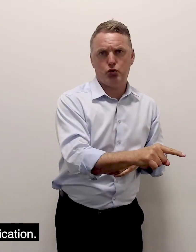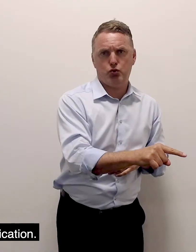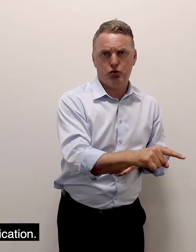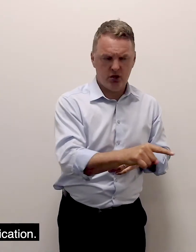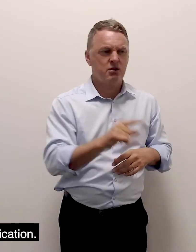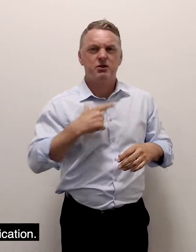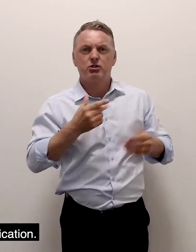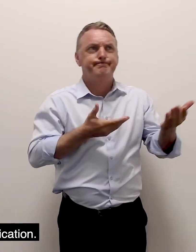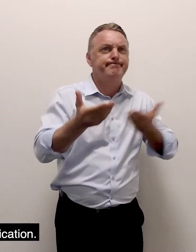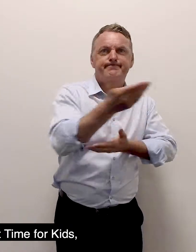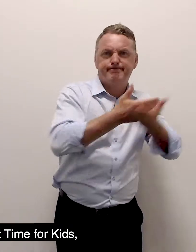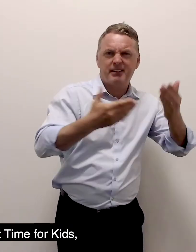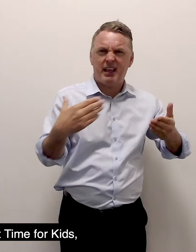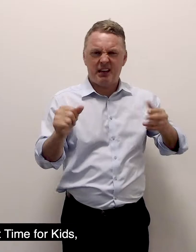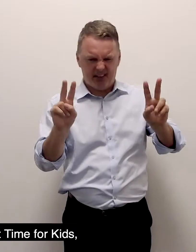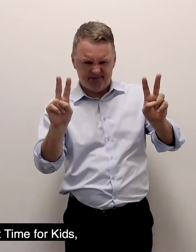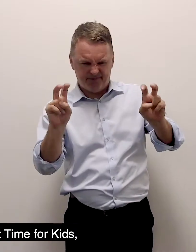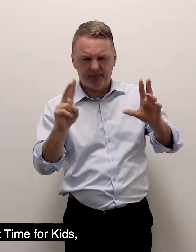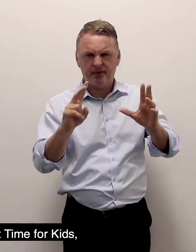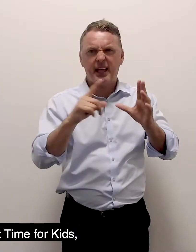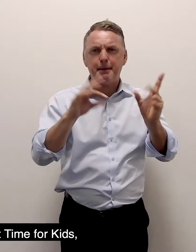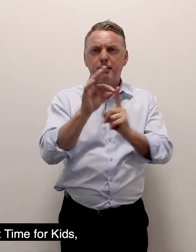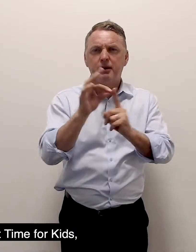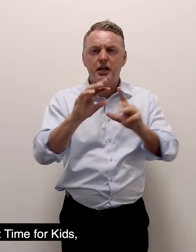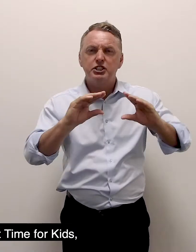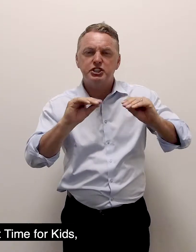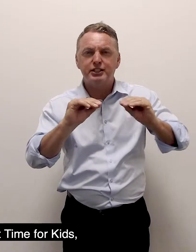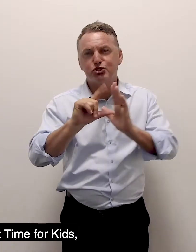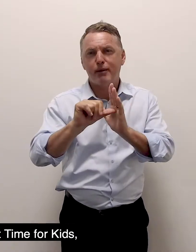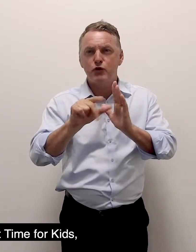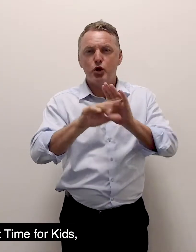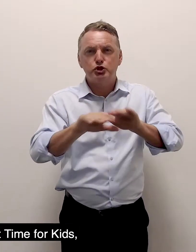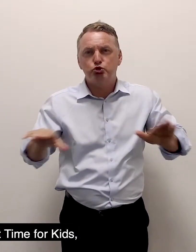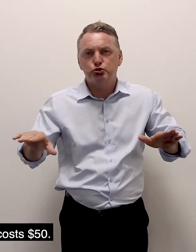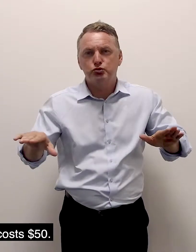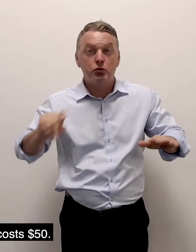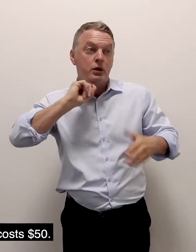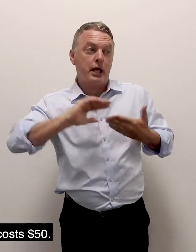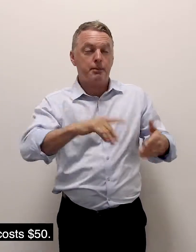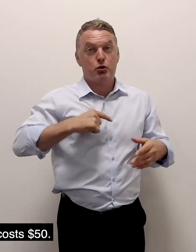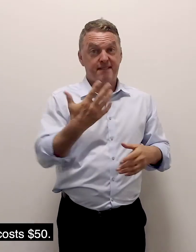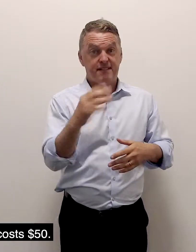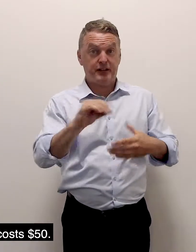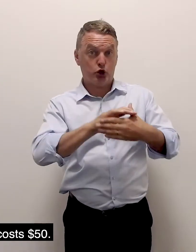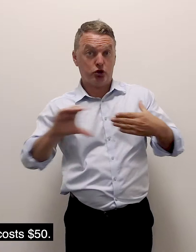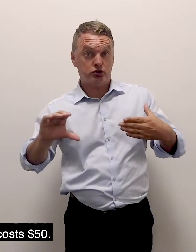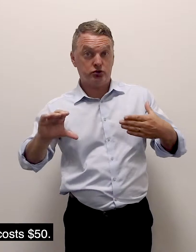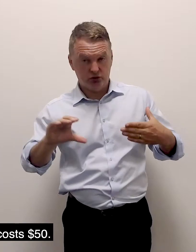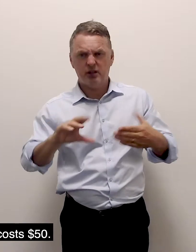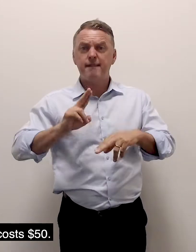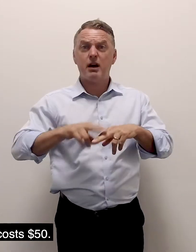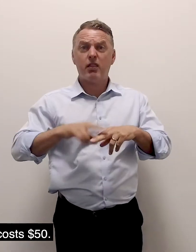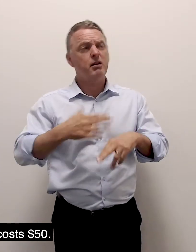her with social communication. He finds an app called Chat Time for Kids. It will help Davina but costs